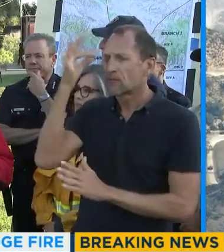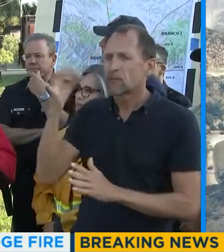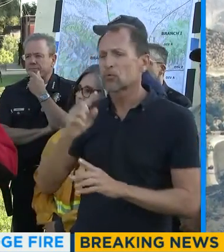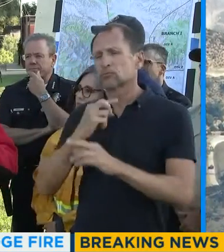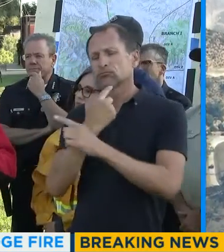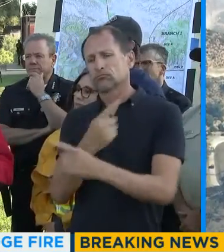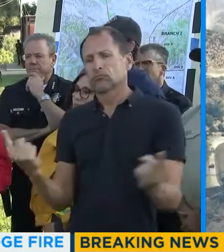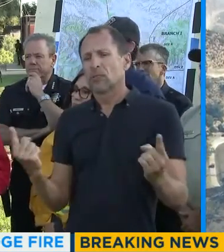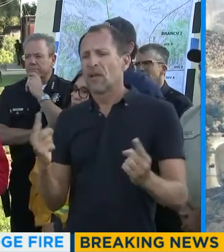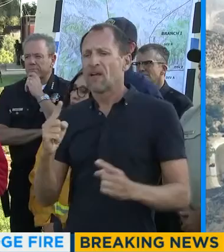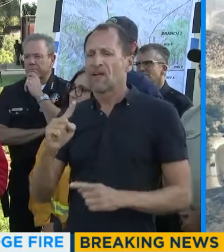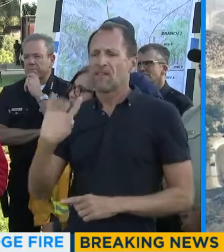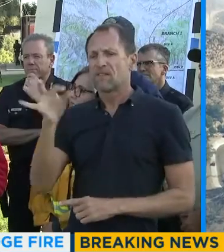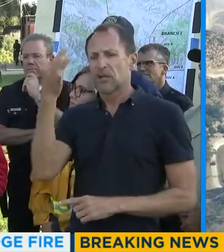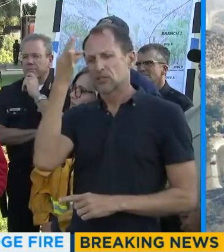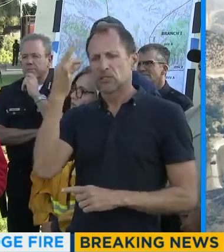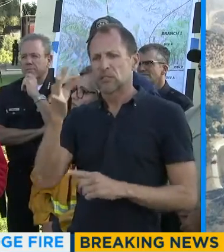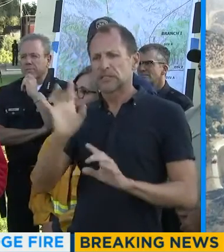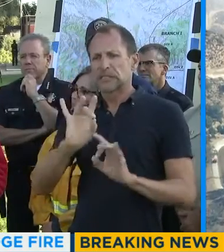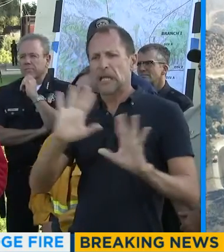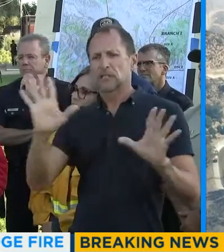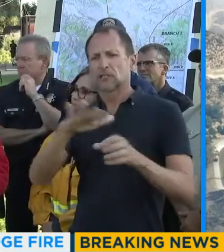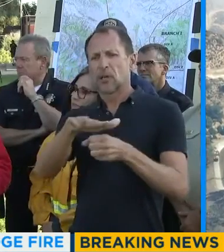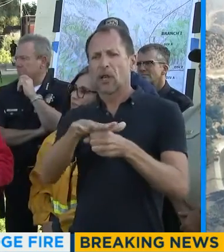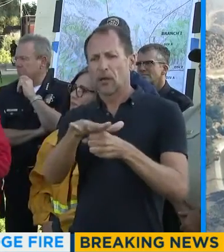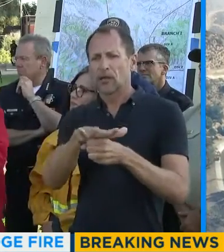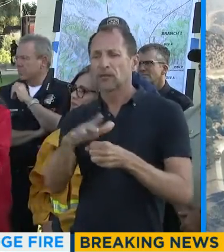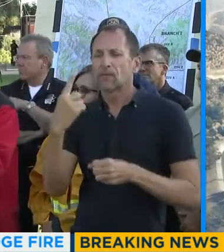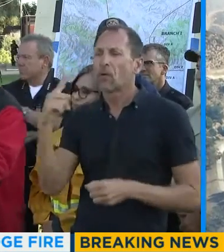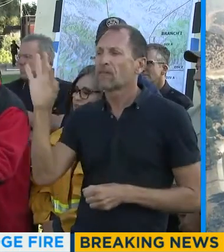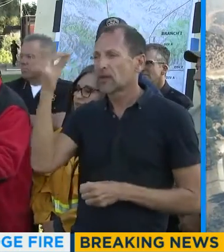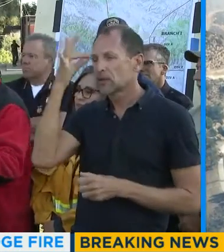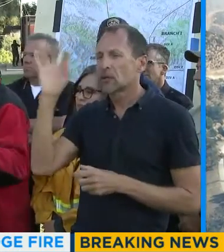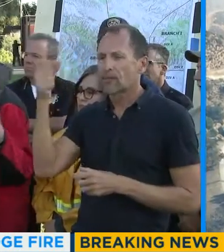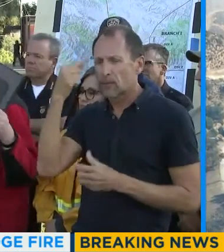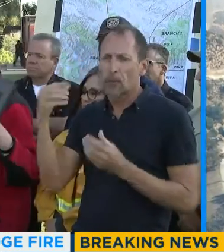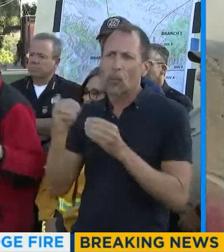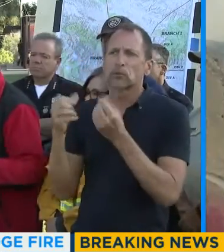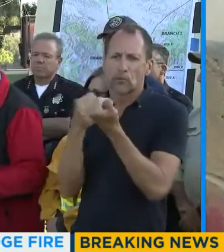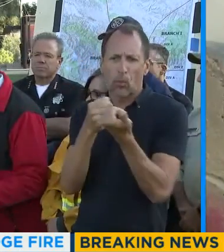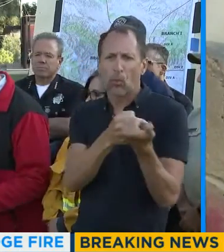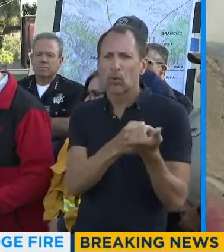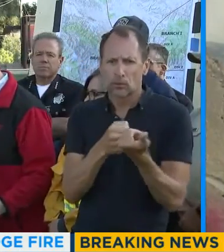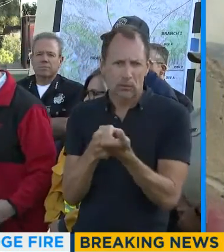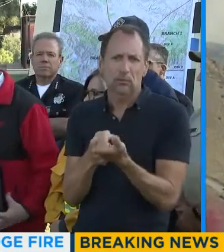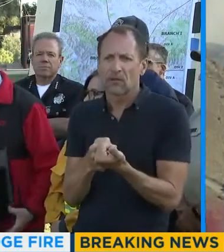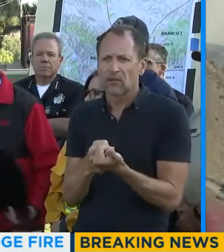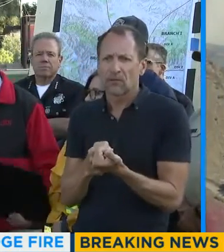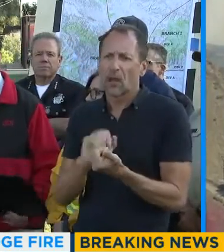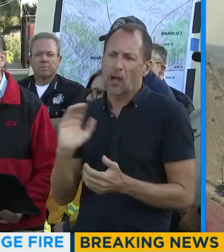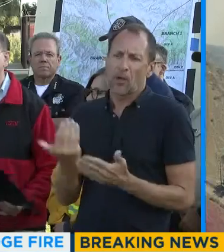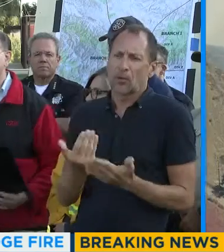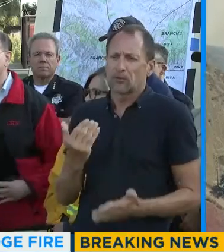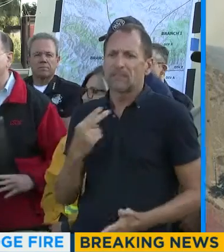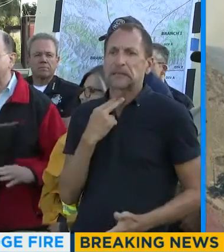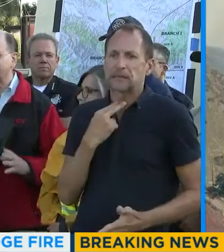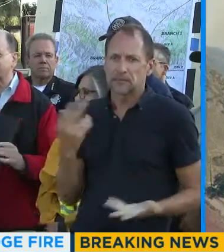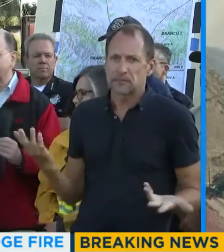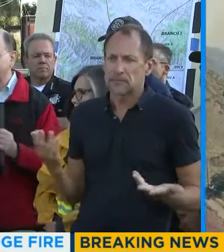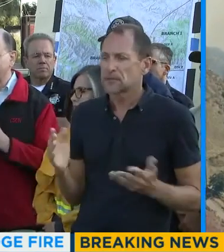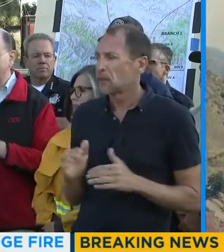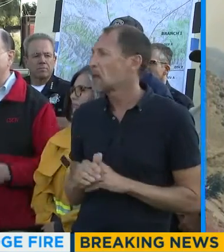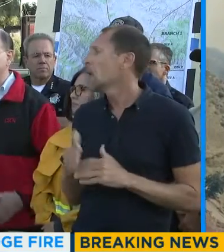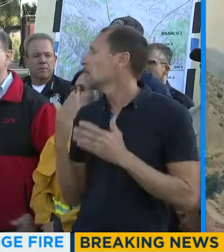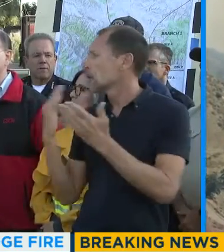so the federal government will provide aid to the victims of this fire. Thank you. Thank you very much, Congressman. Thank you for that great leadership at the federal